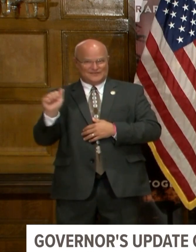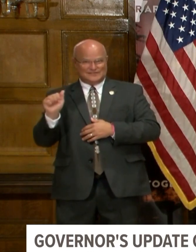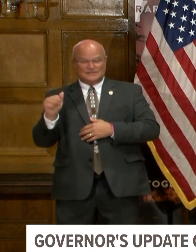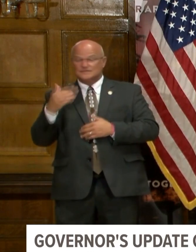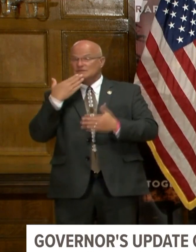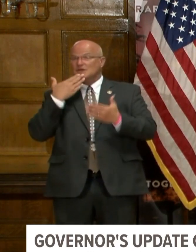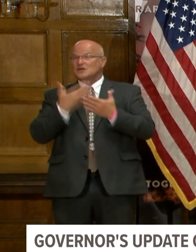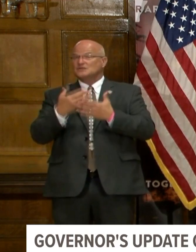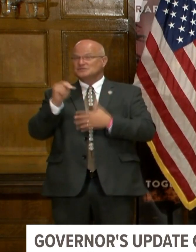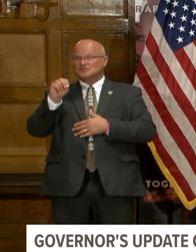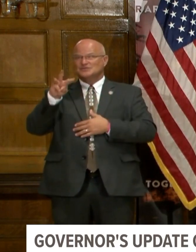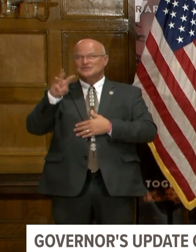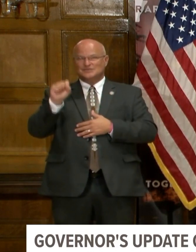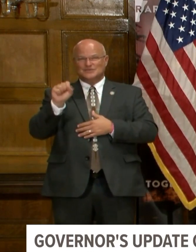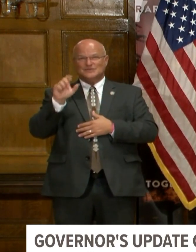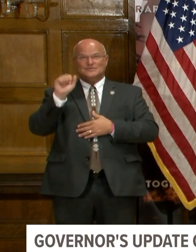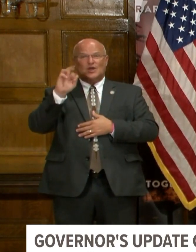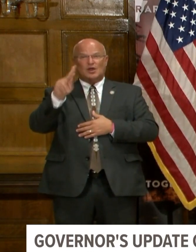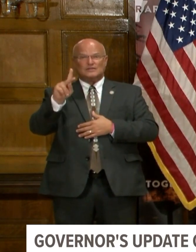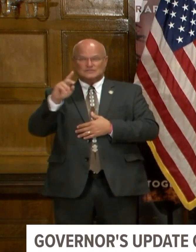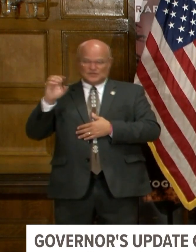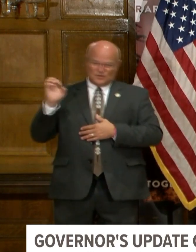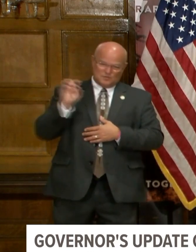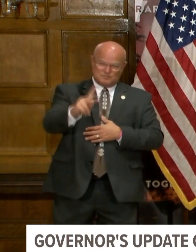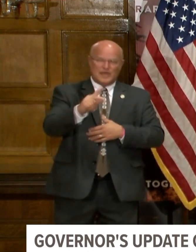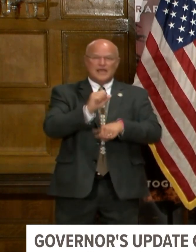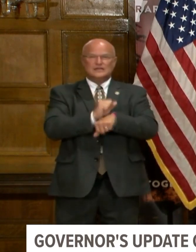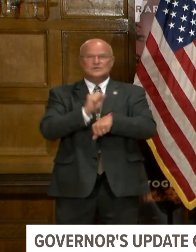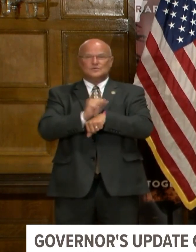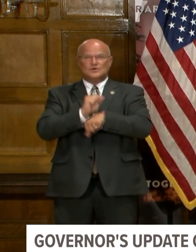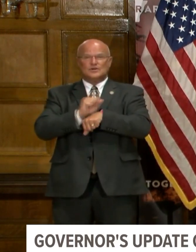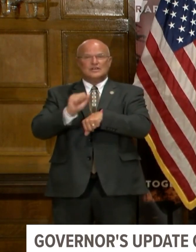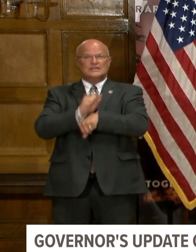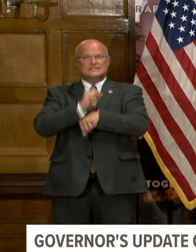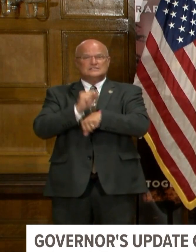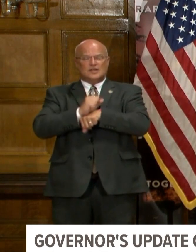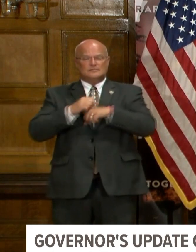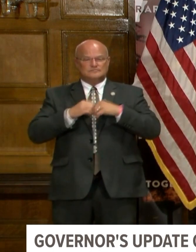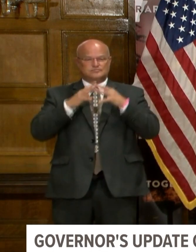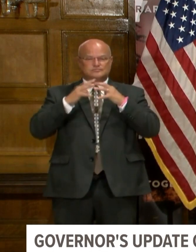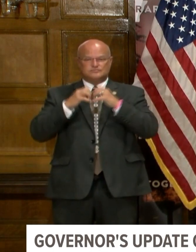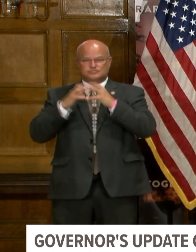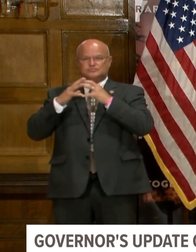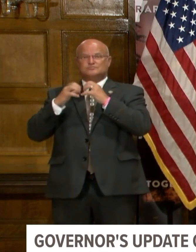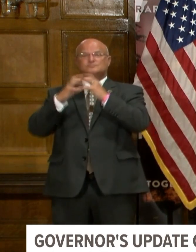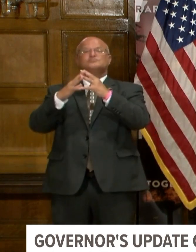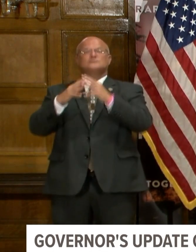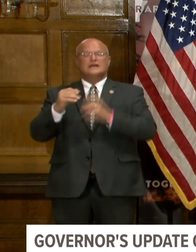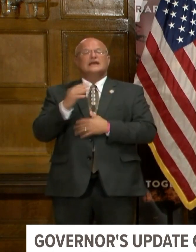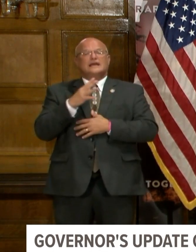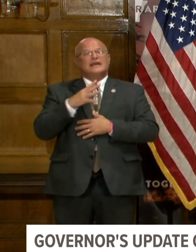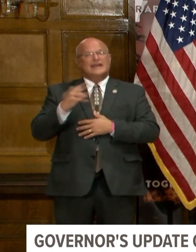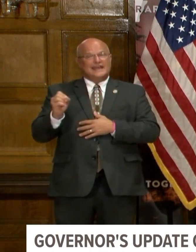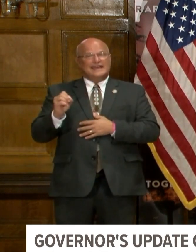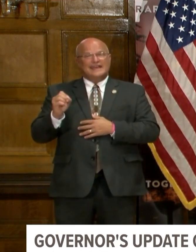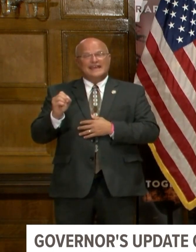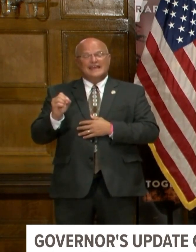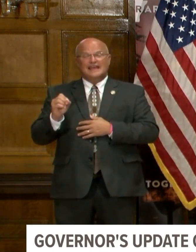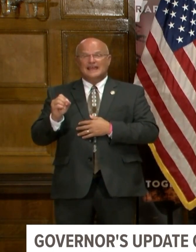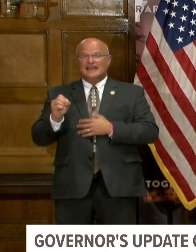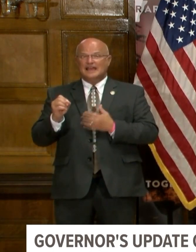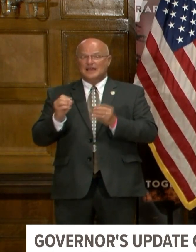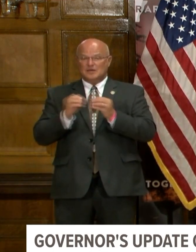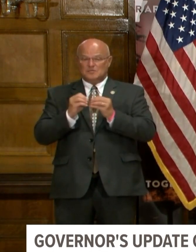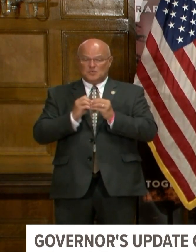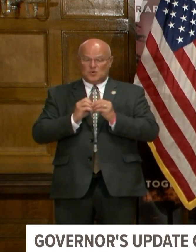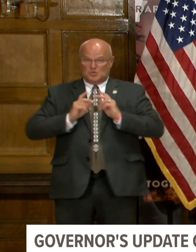good news. Arkansans are going back to work. Jobs are being created, and to put it in